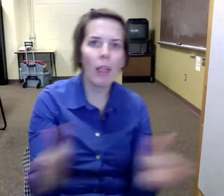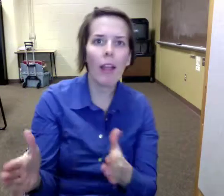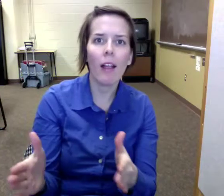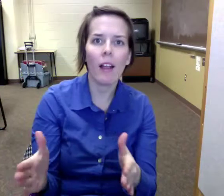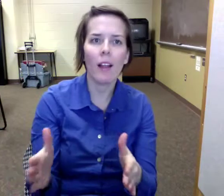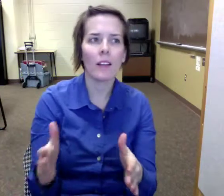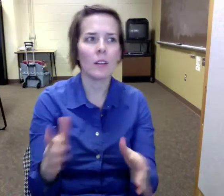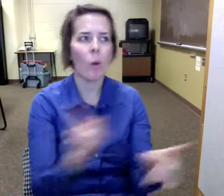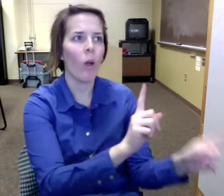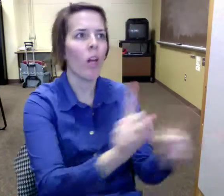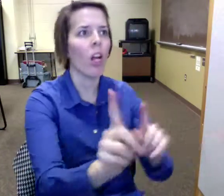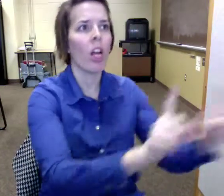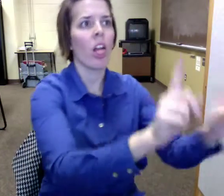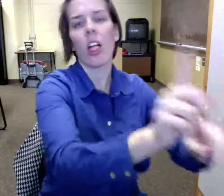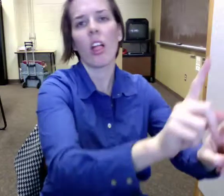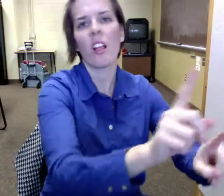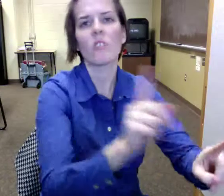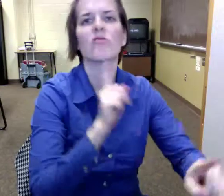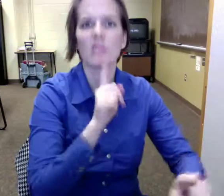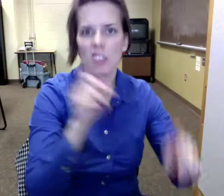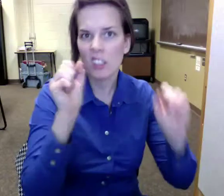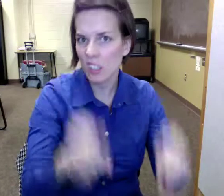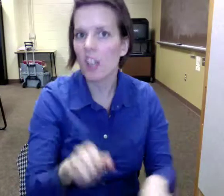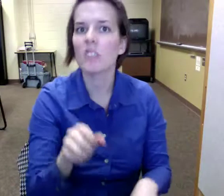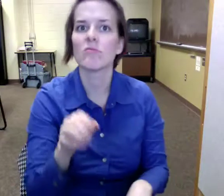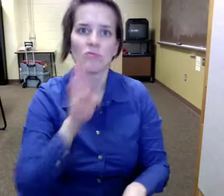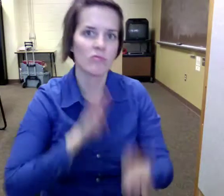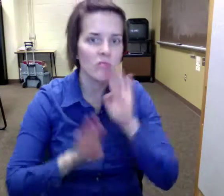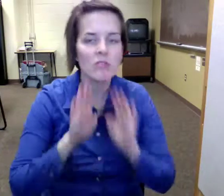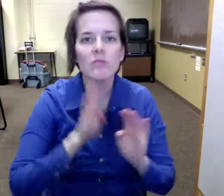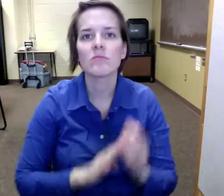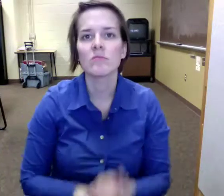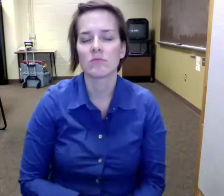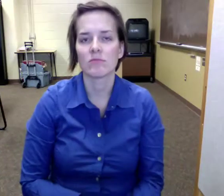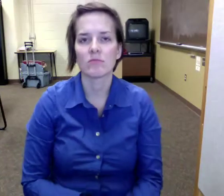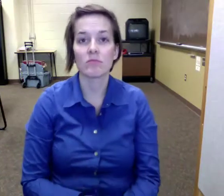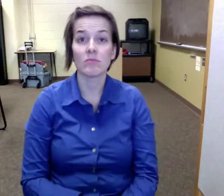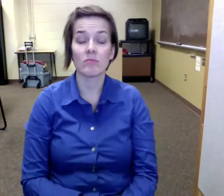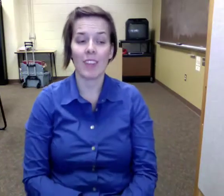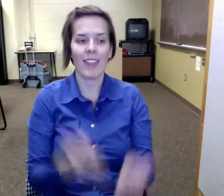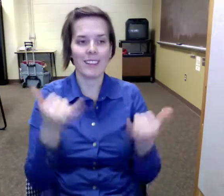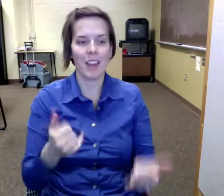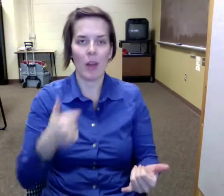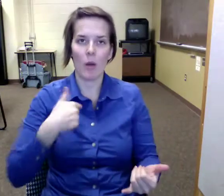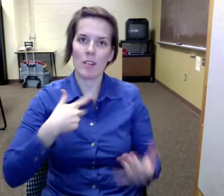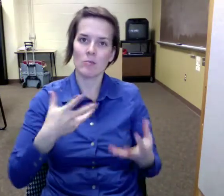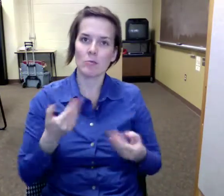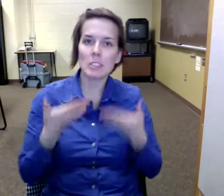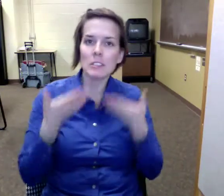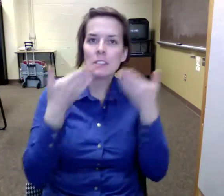So, what I want to do now is to offer you, if you choose to accept what I'm offering you, 8 simple steps to help